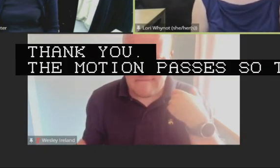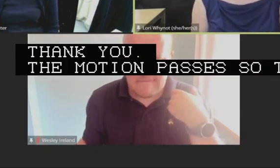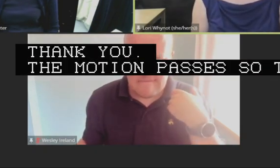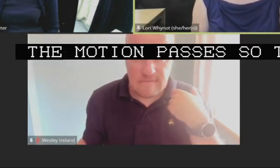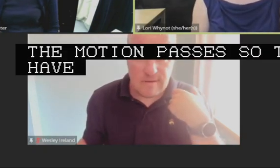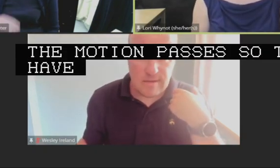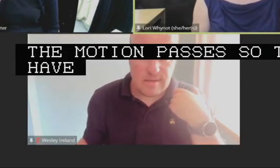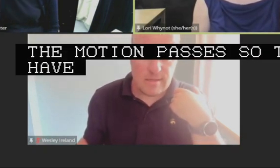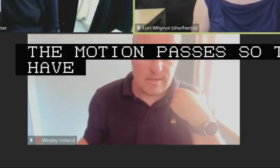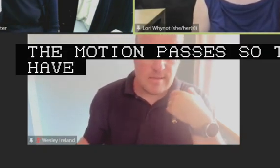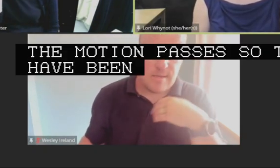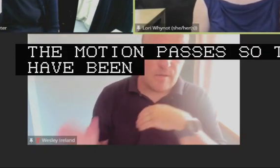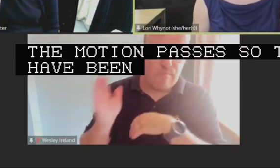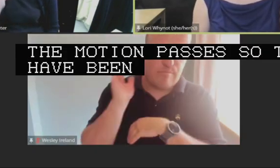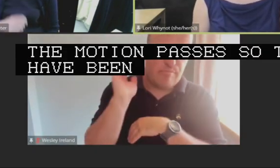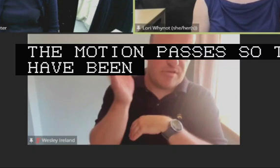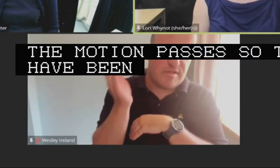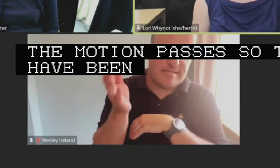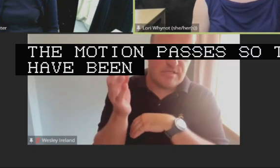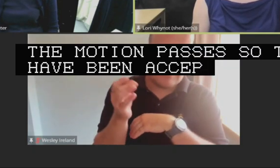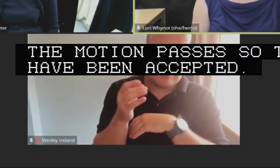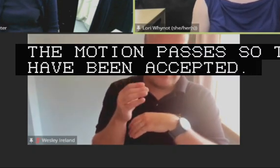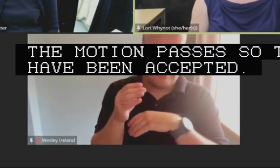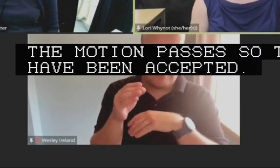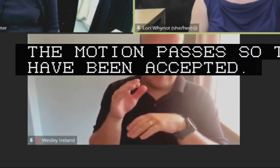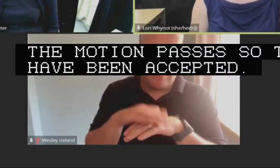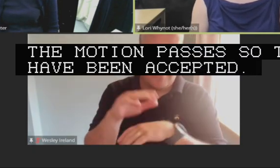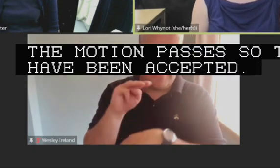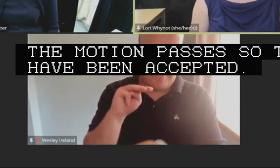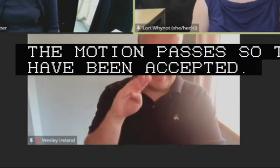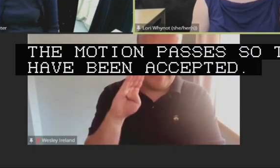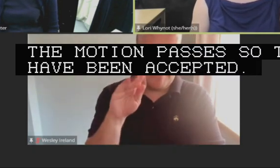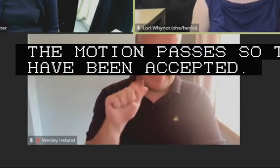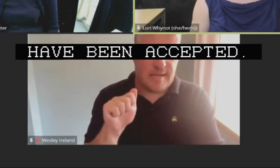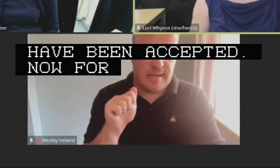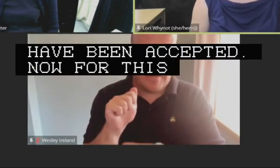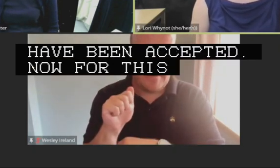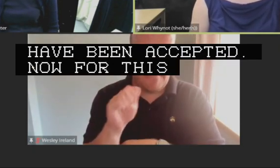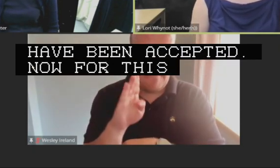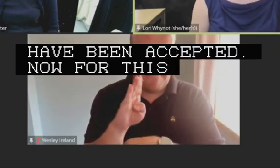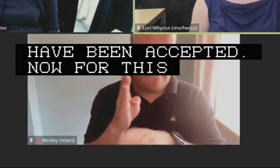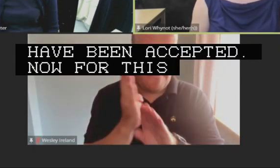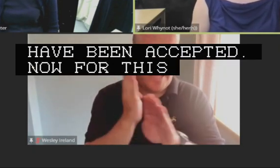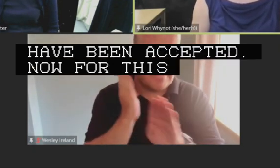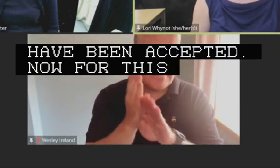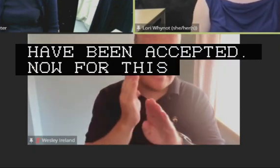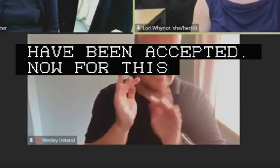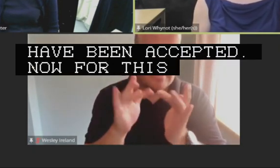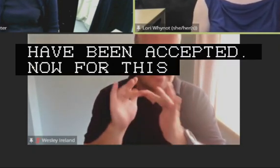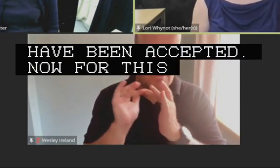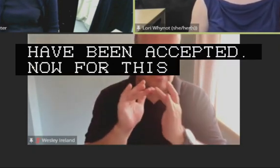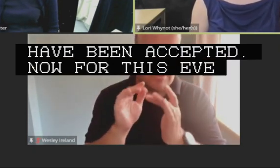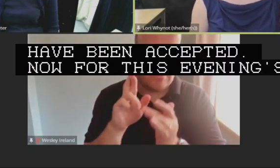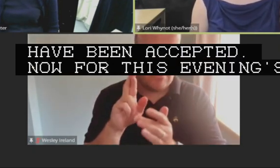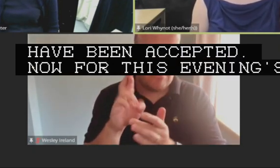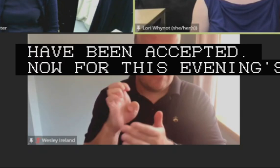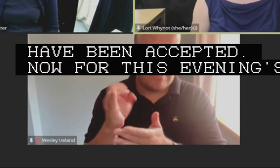Okay, now for this evening's presentation, we have a presentation on the